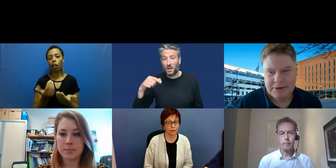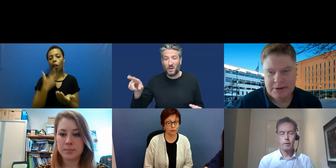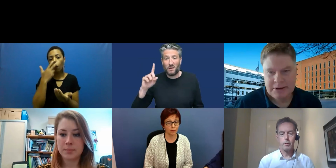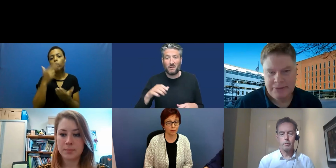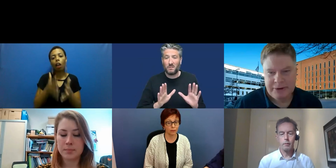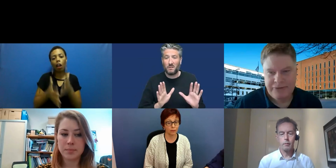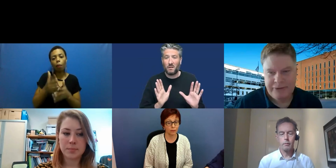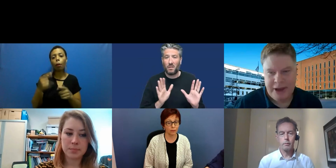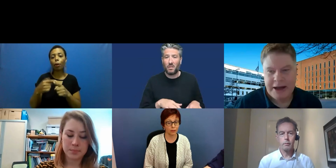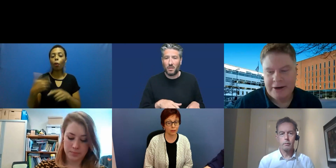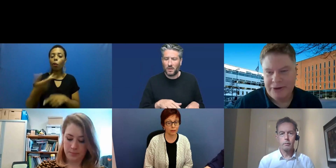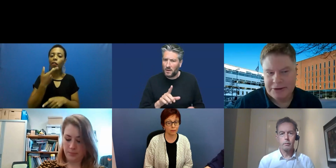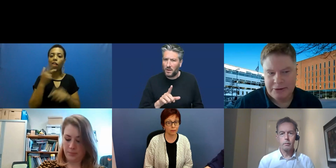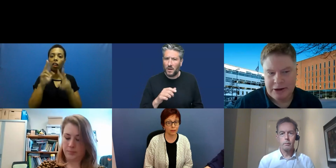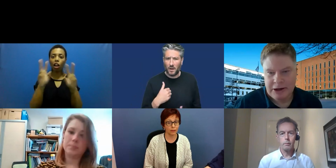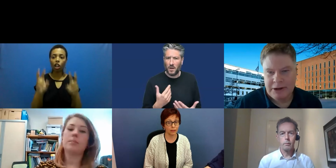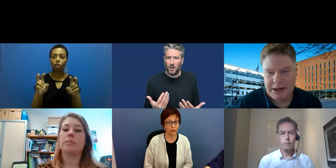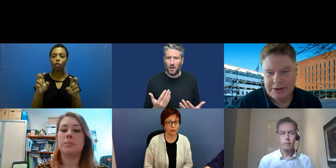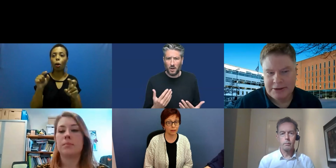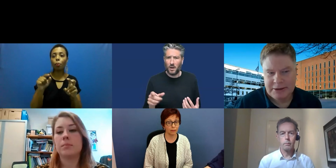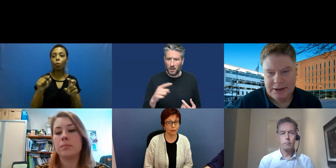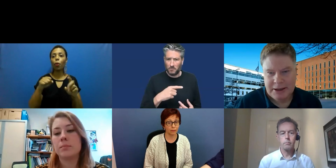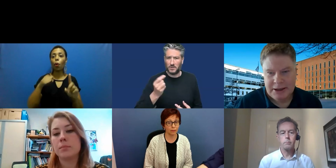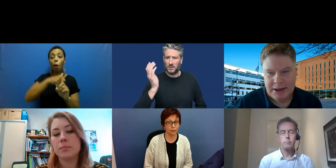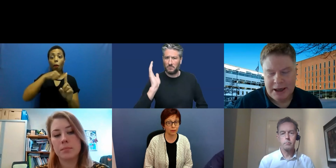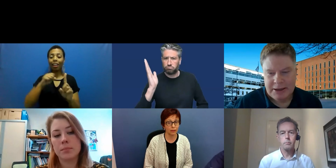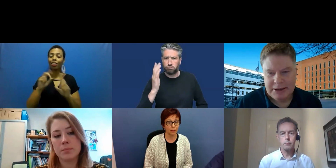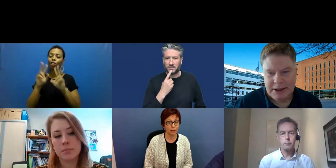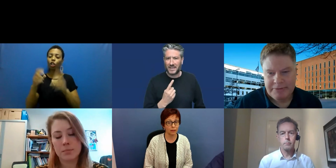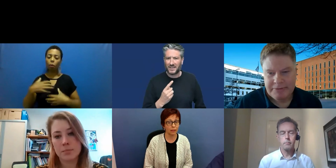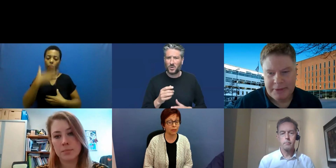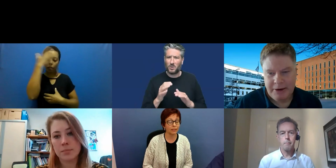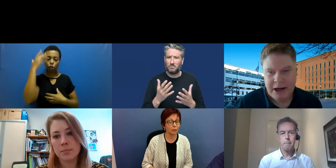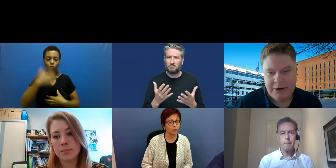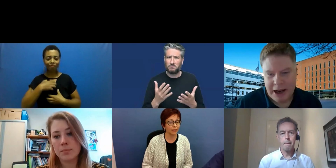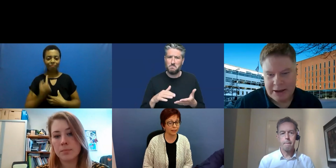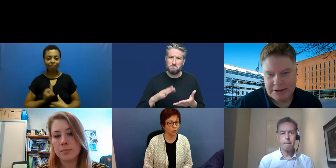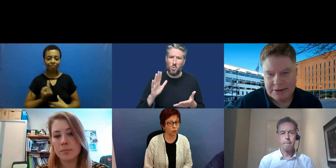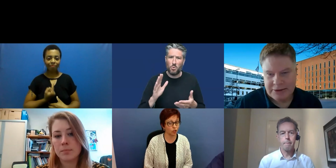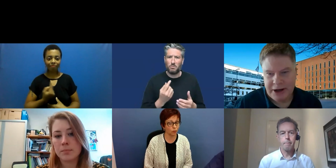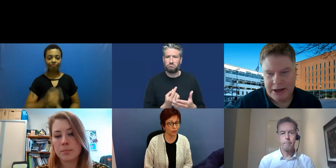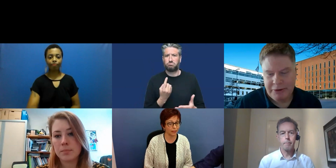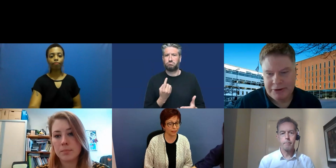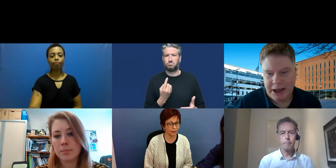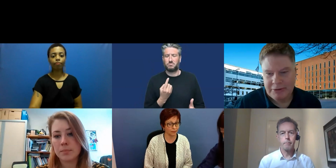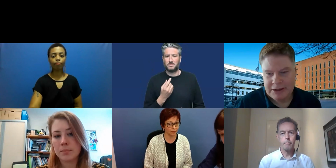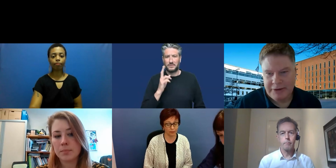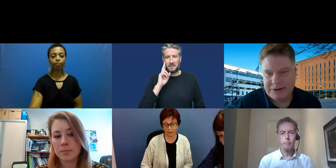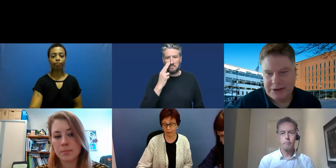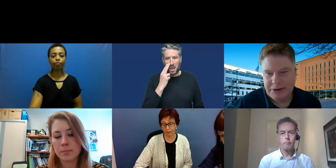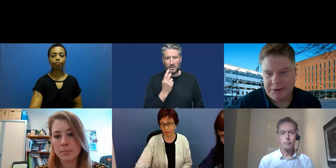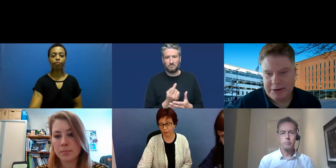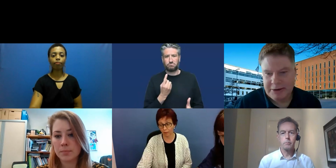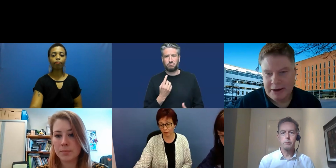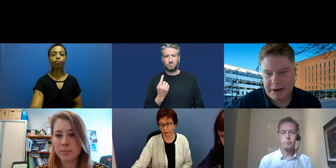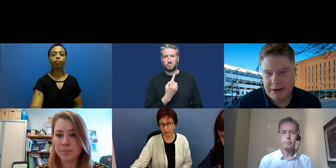about the added effects on loneliness, and on the other hand, as Frank pointed out, he has never